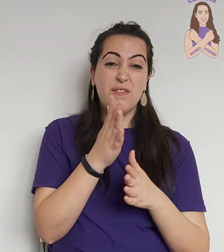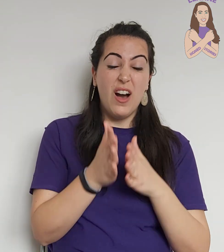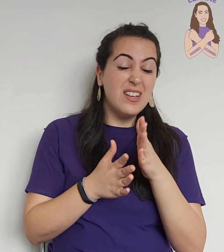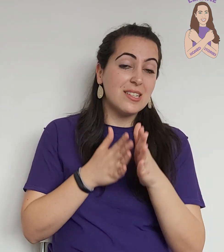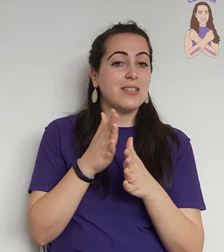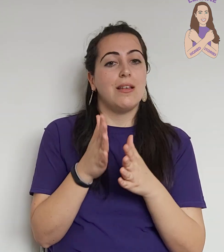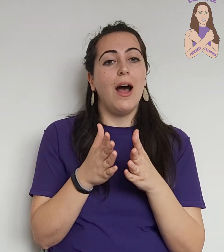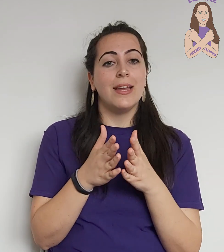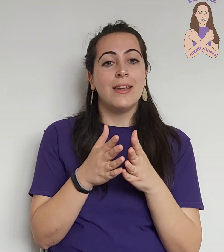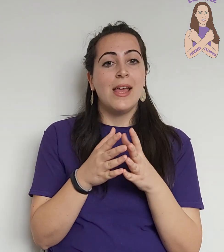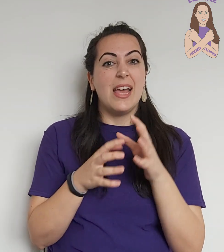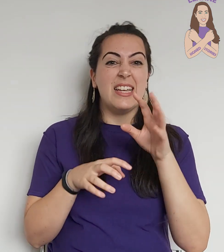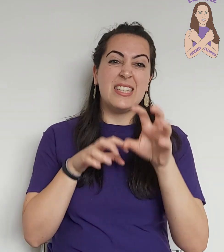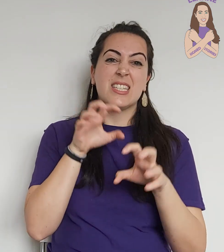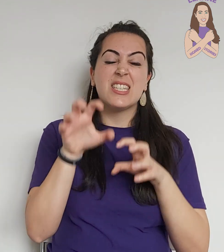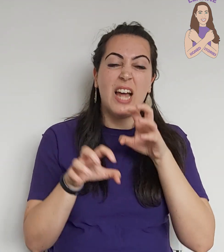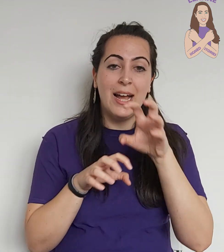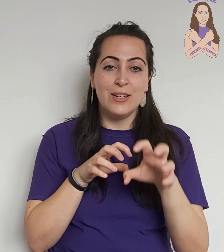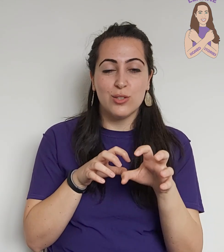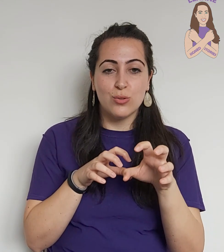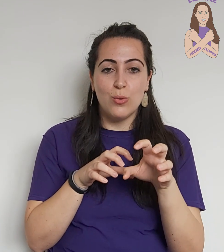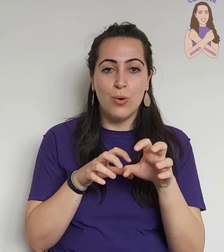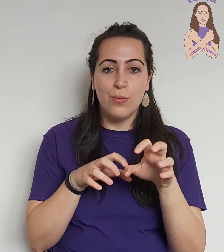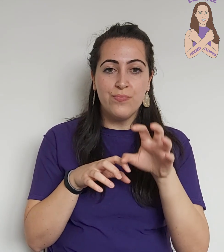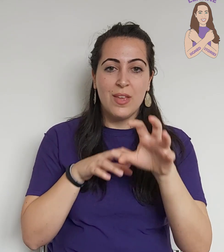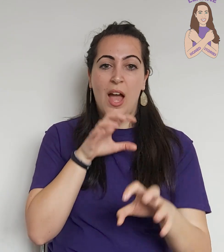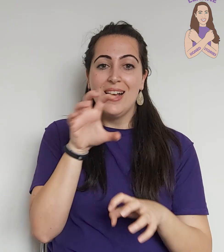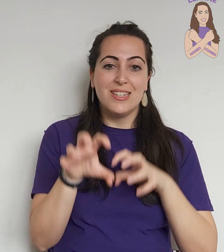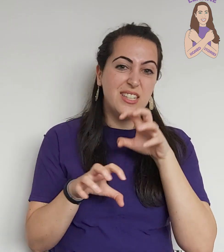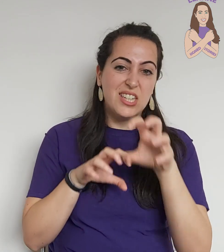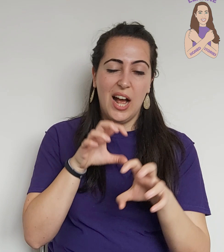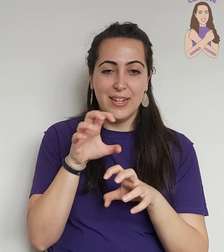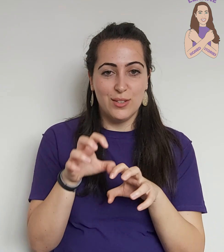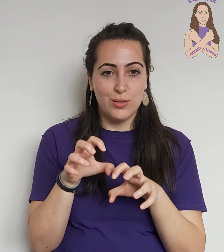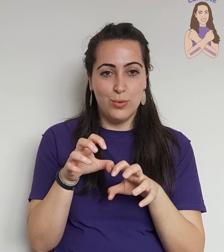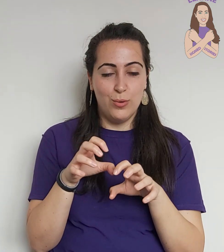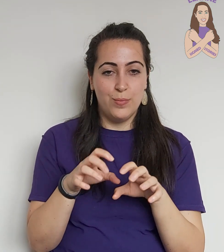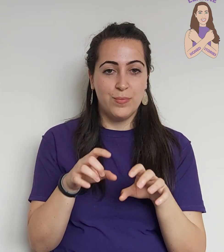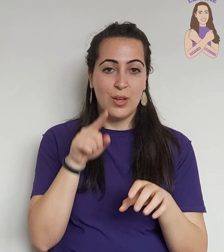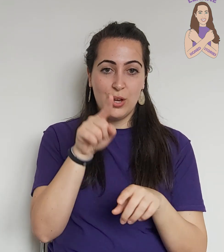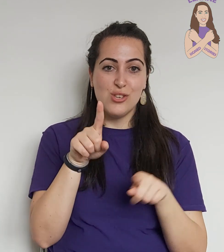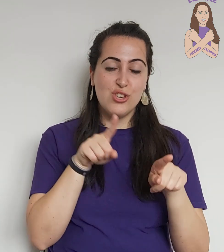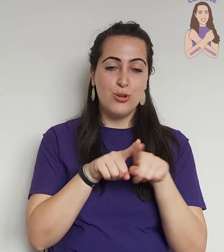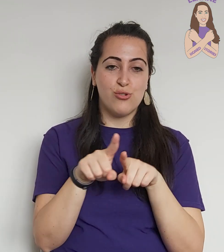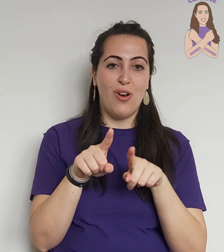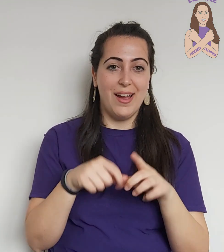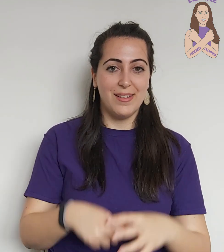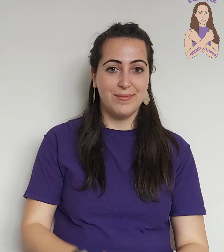first sign is dinosaur. Dinosaur. You try.